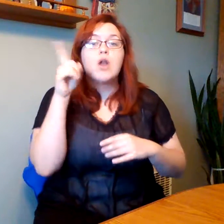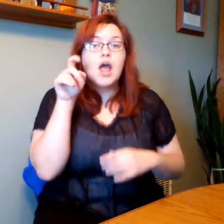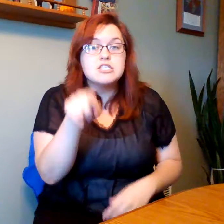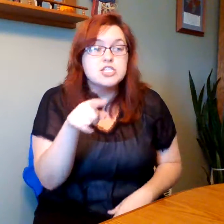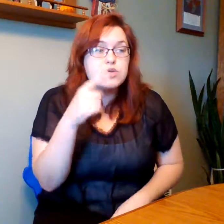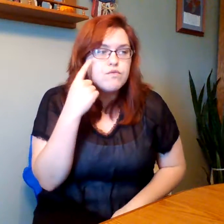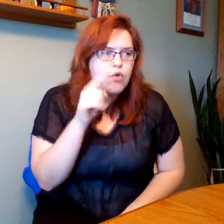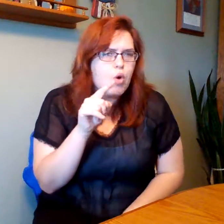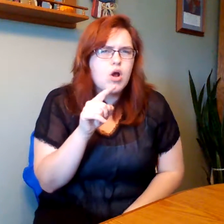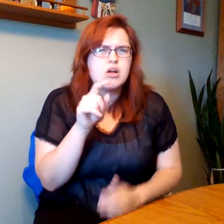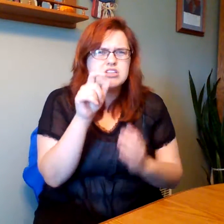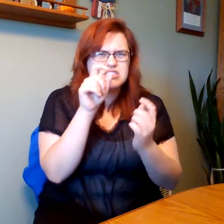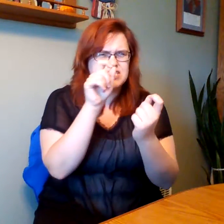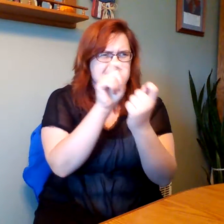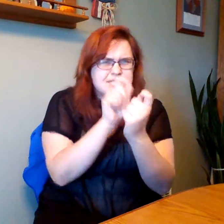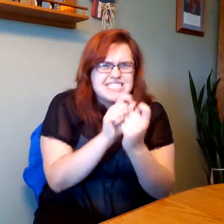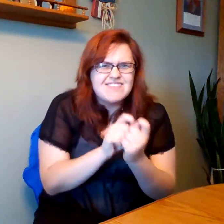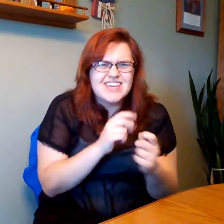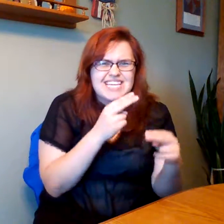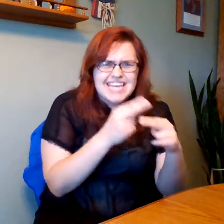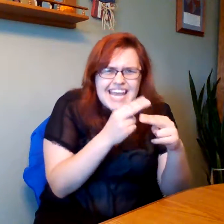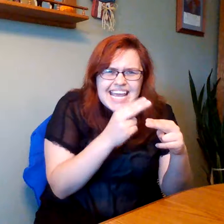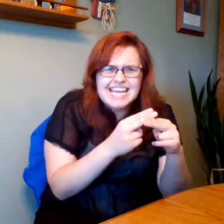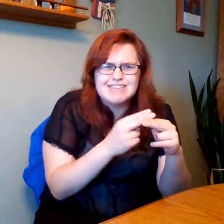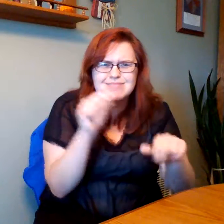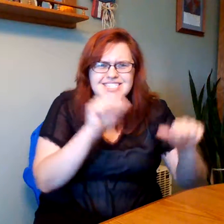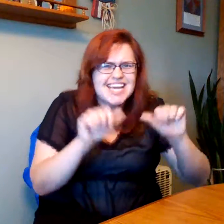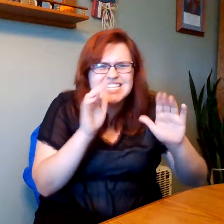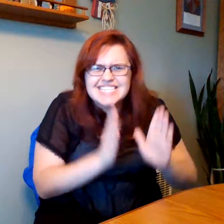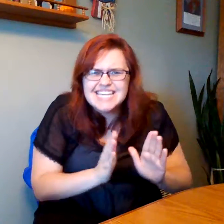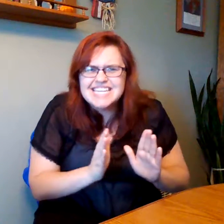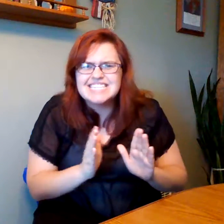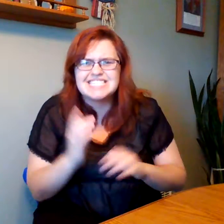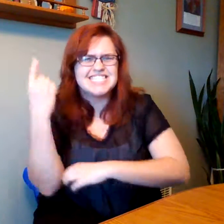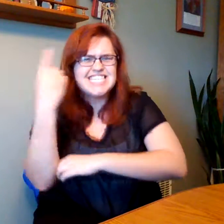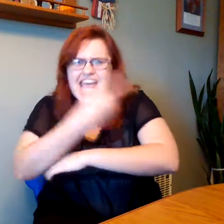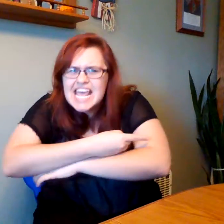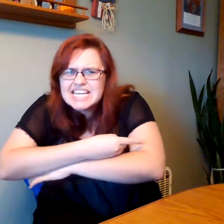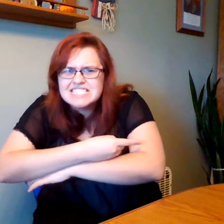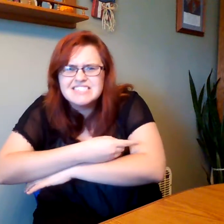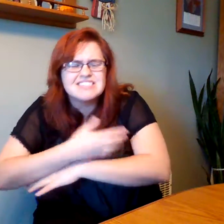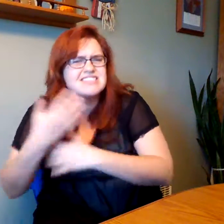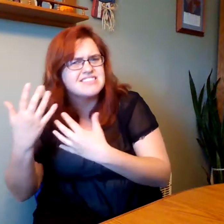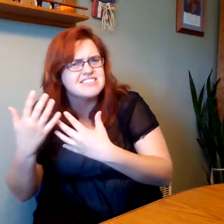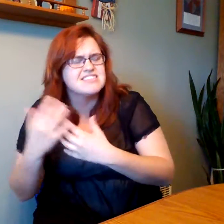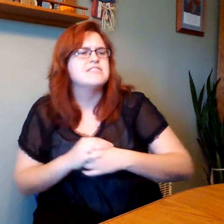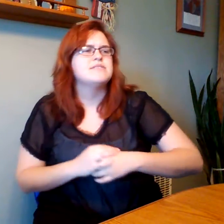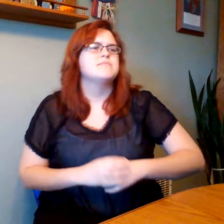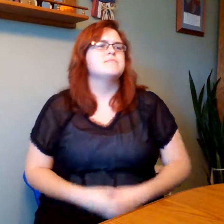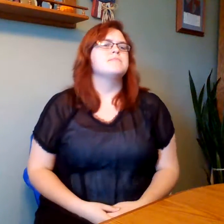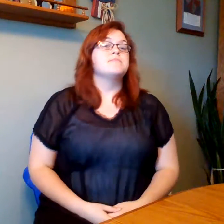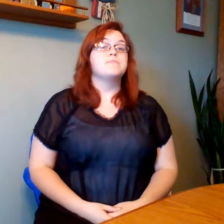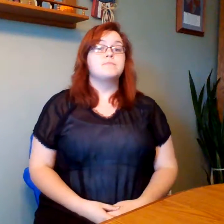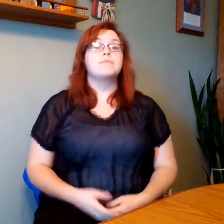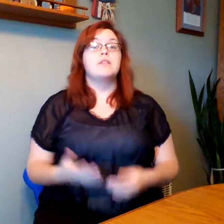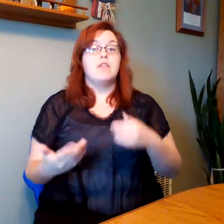nitty-gritty about names and dates. We're not particularly interested in that. And the exams cover the readings